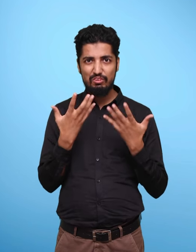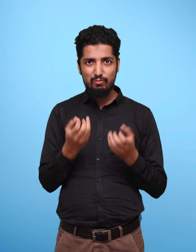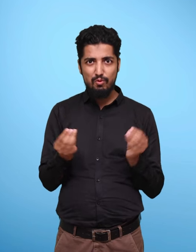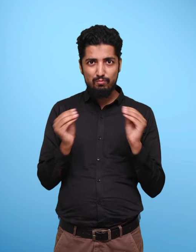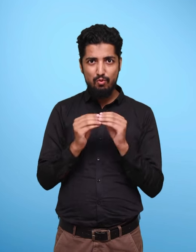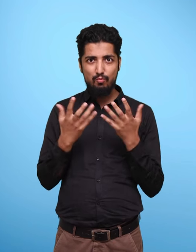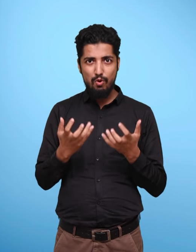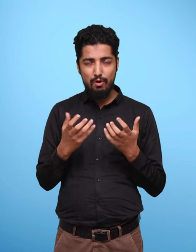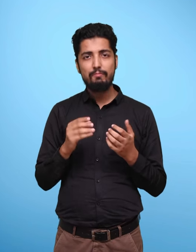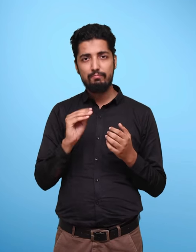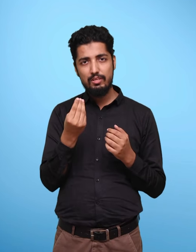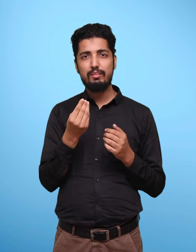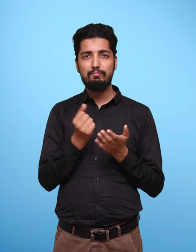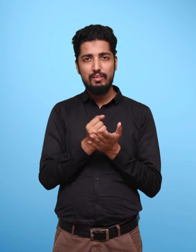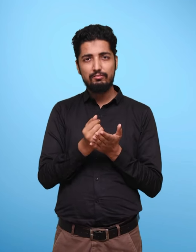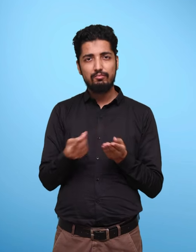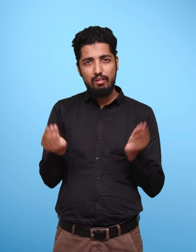Provide extra practice if necessary.